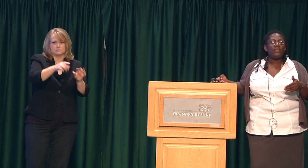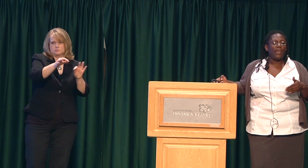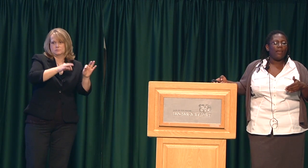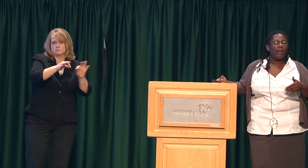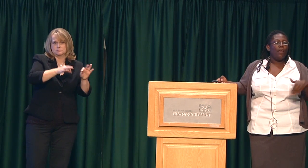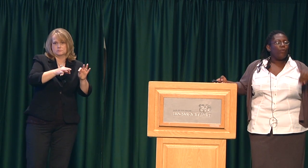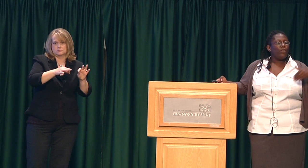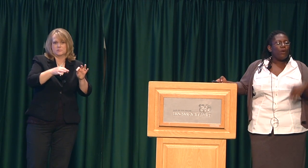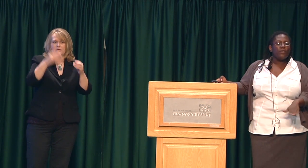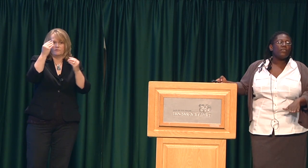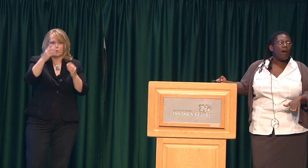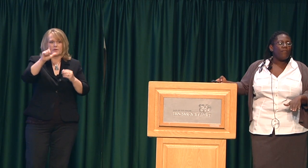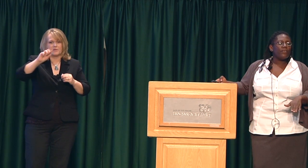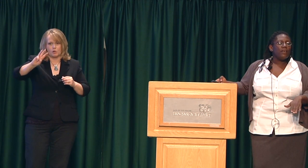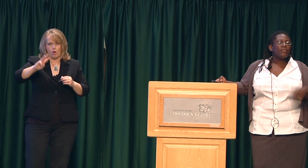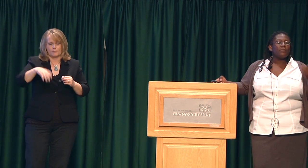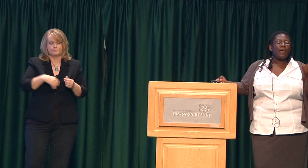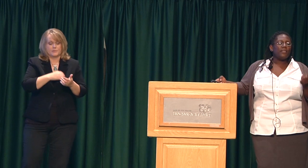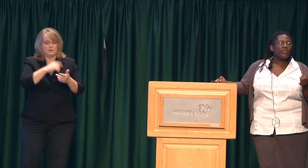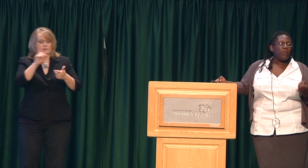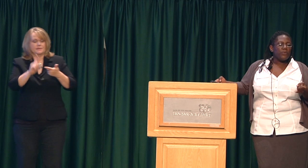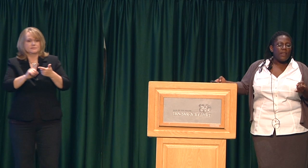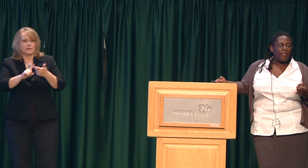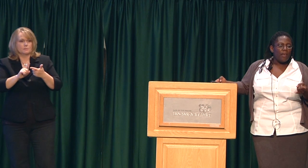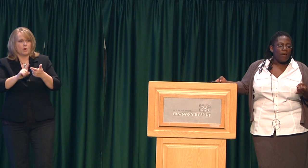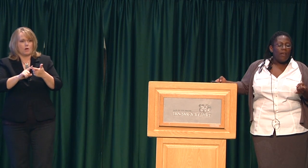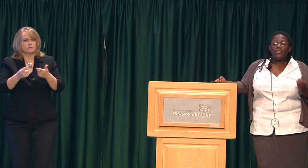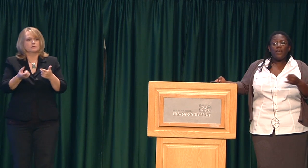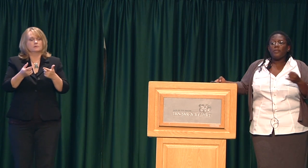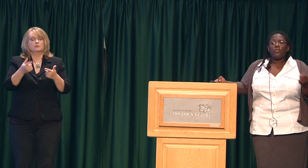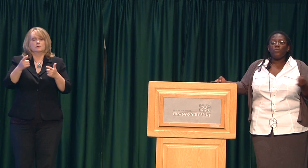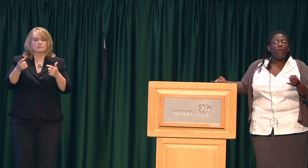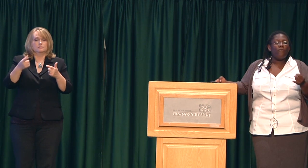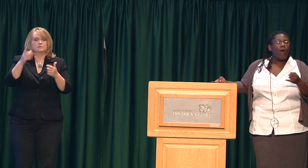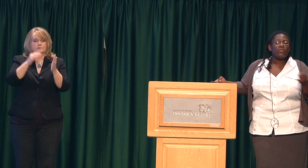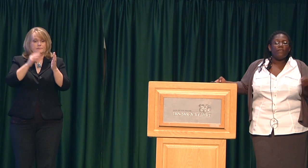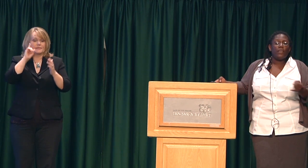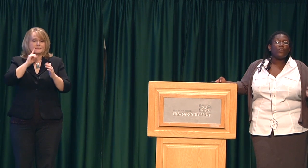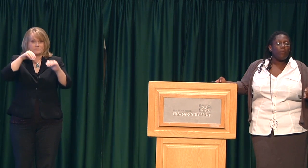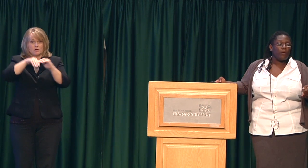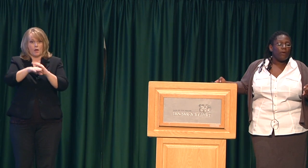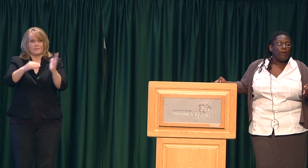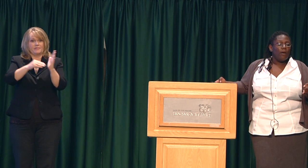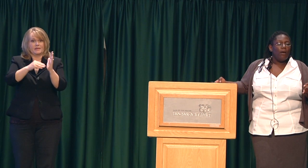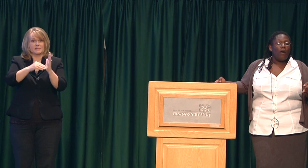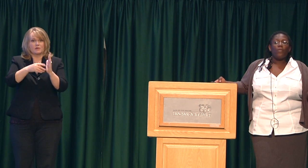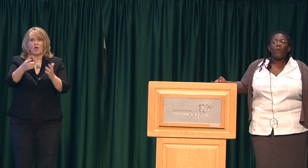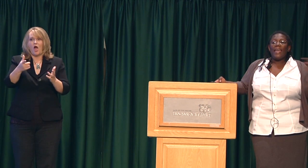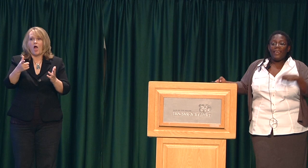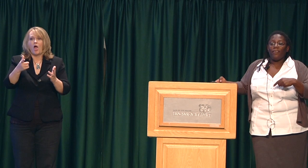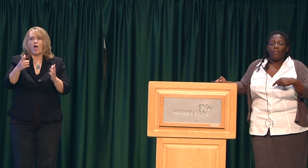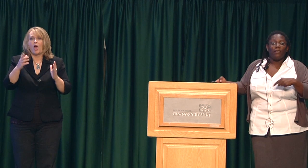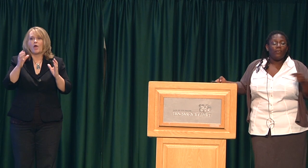initial intake. When you go into the office, sometimes the interpreter is not there. Sometimes it's through no fault of the interpreter.